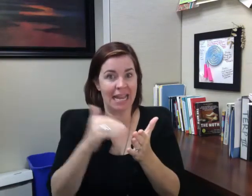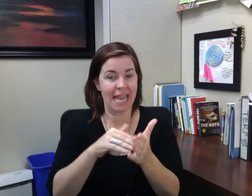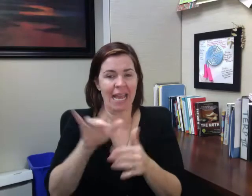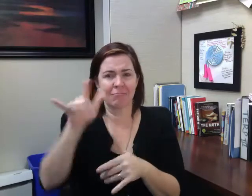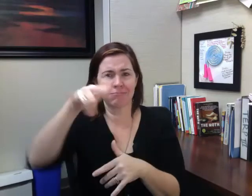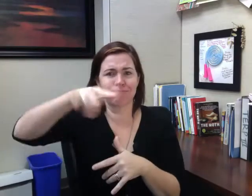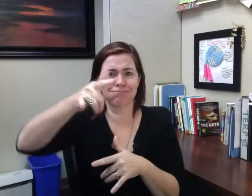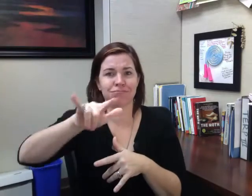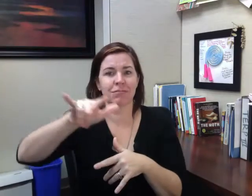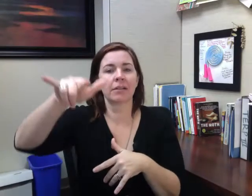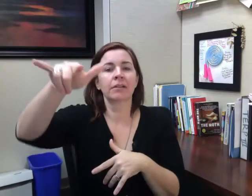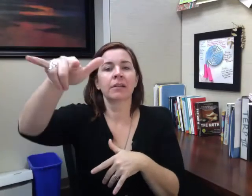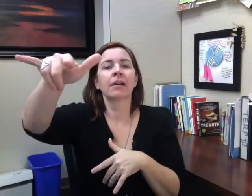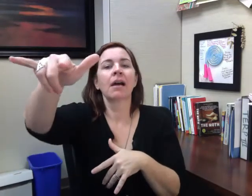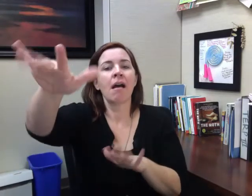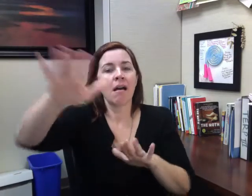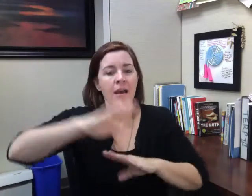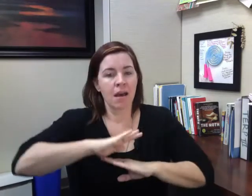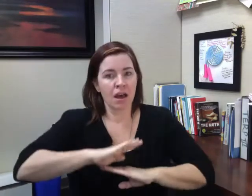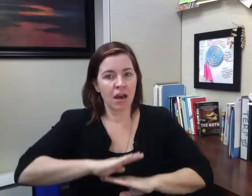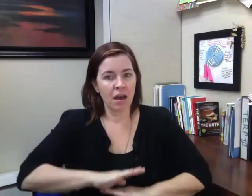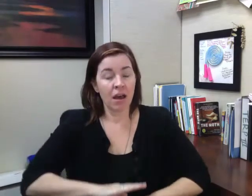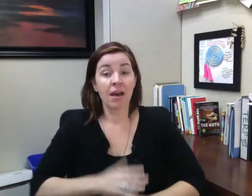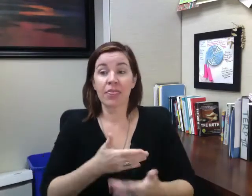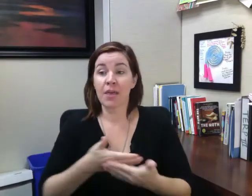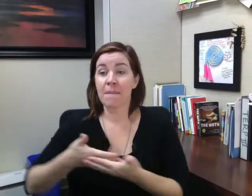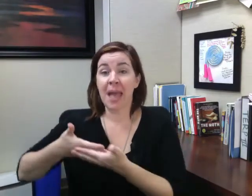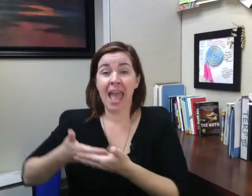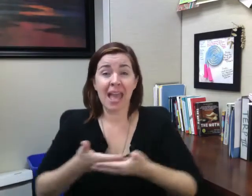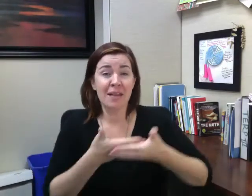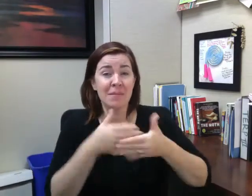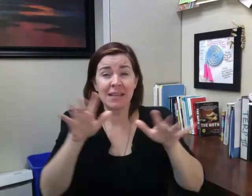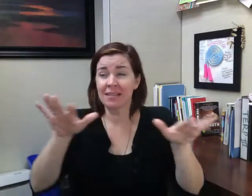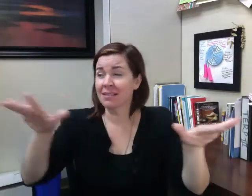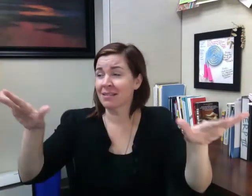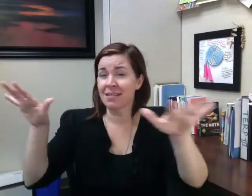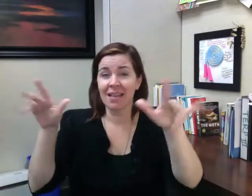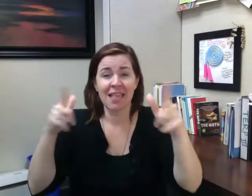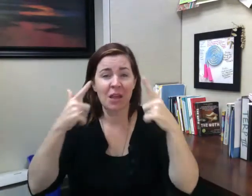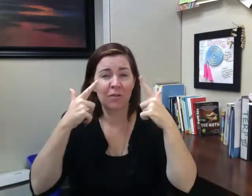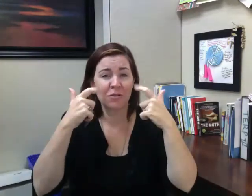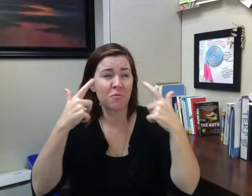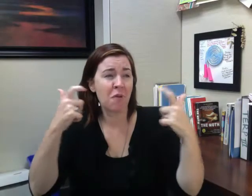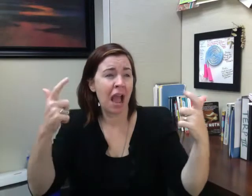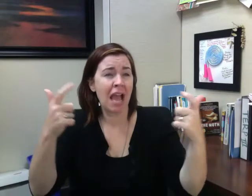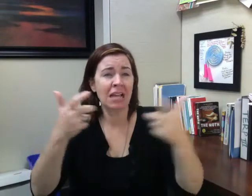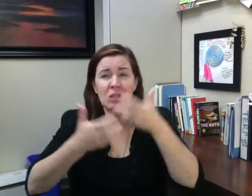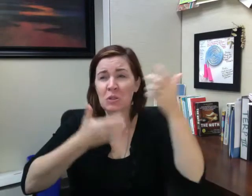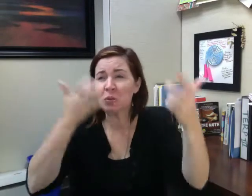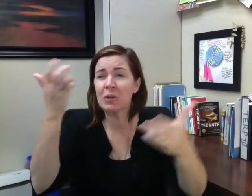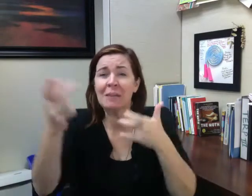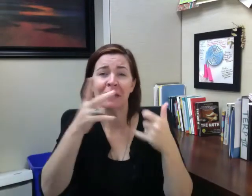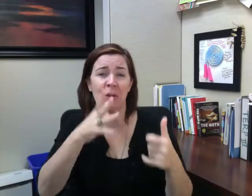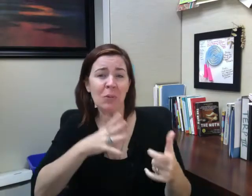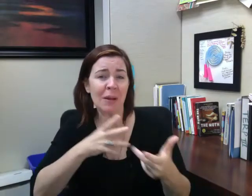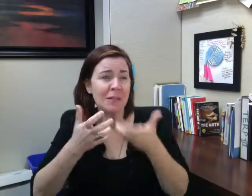the ladies were crying, the men on the airplane were talking, and my dad, boy, he looked pretty